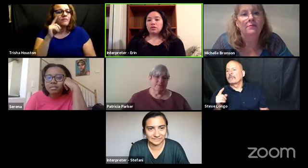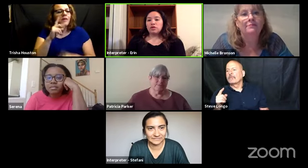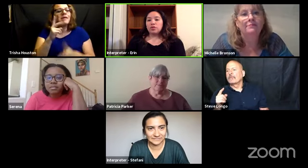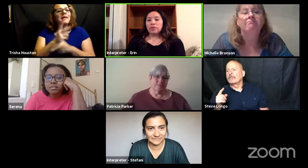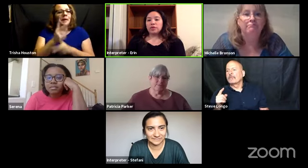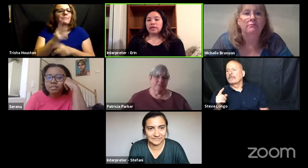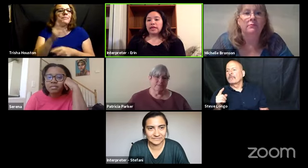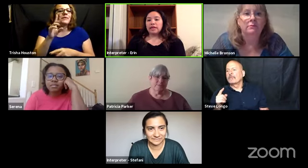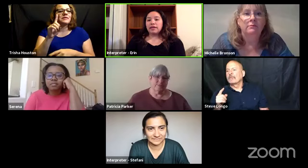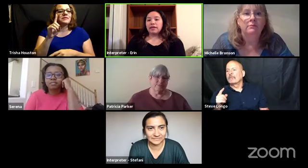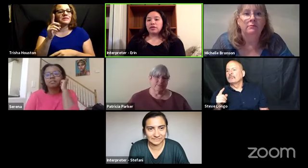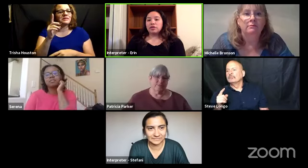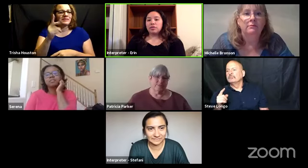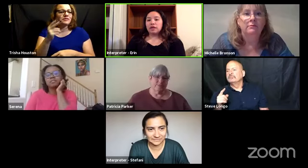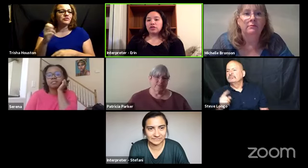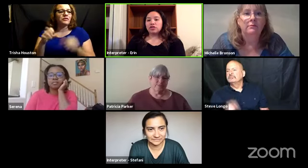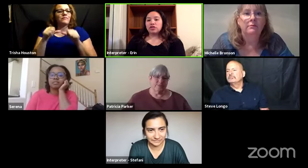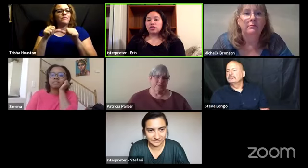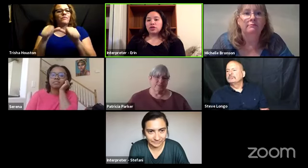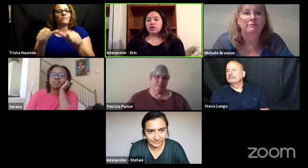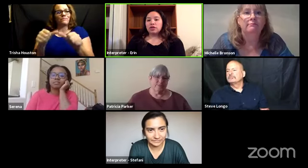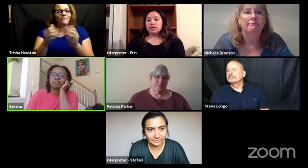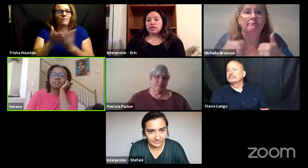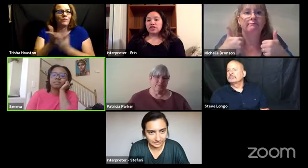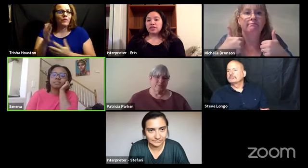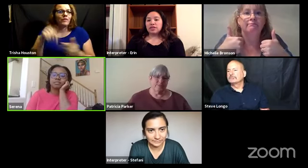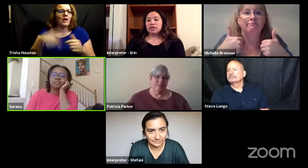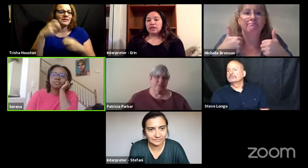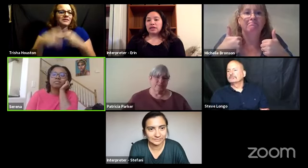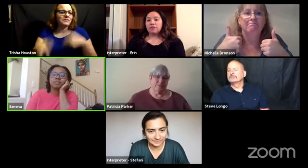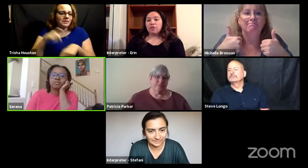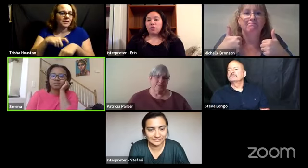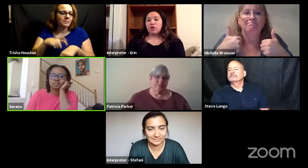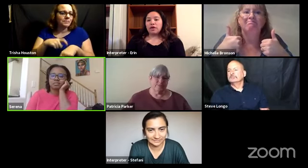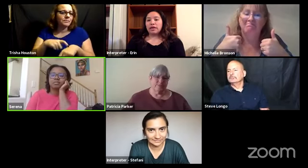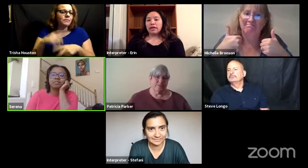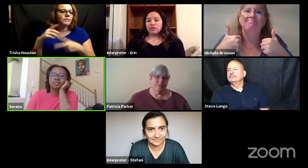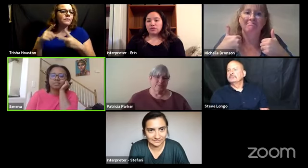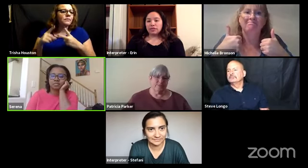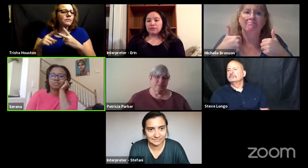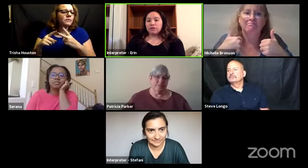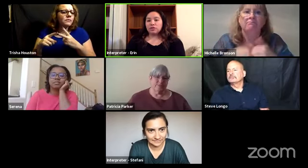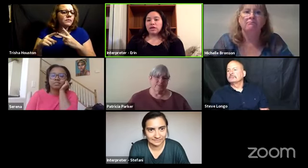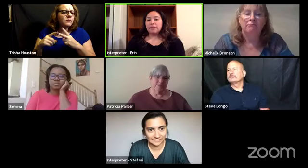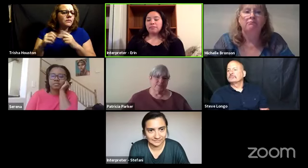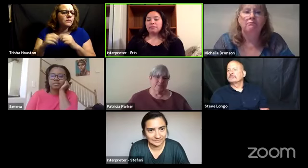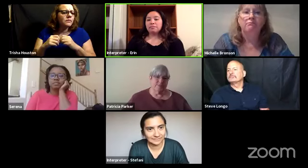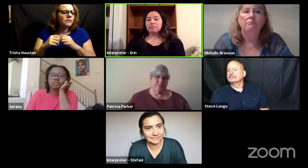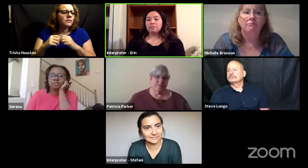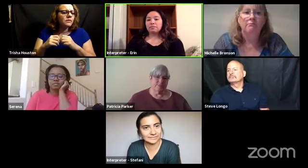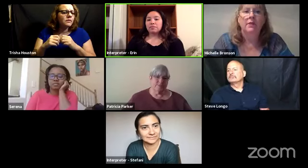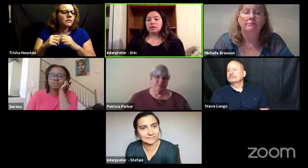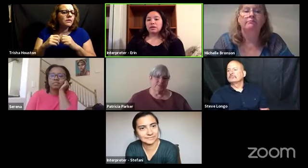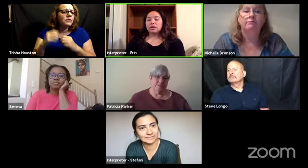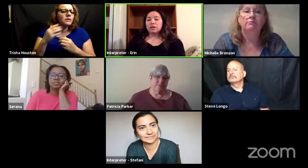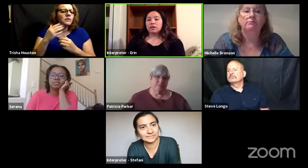Two people are saying thank you so much, DHHSC, for getting us through this difficult time.